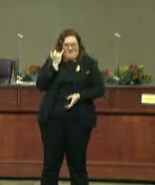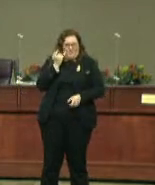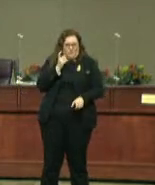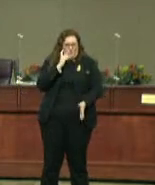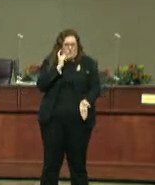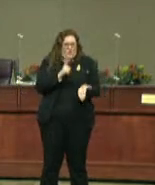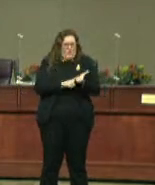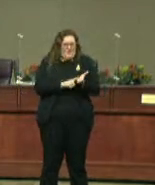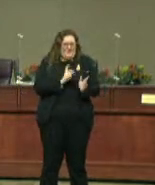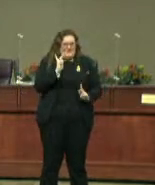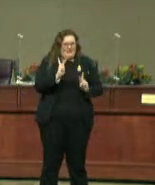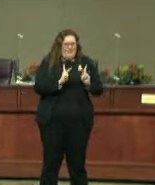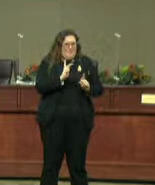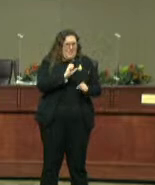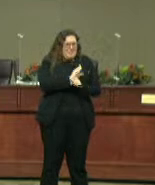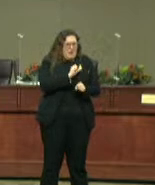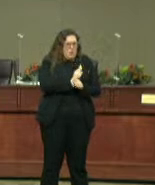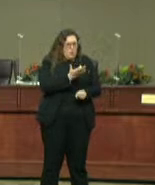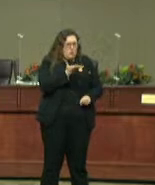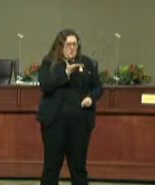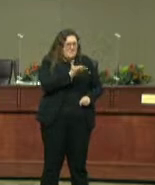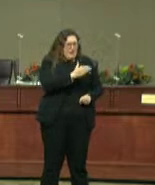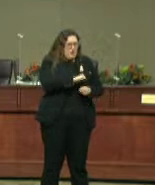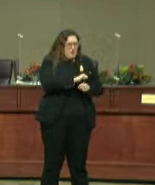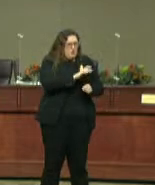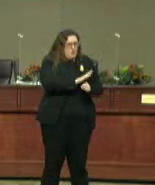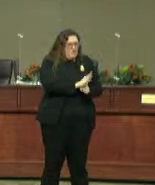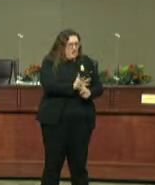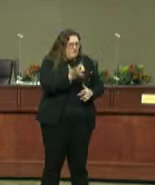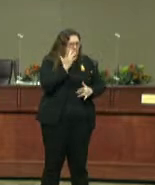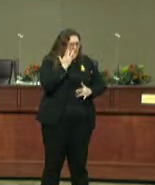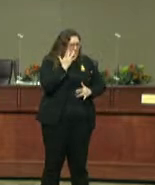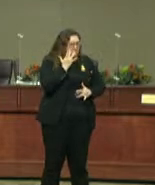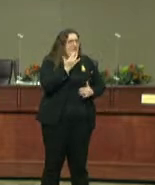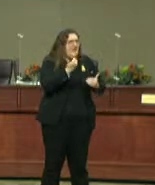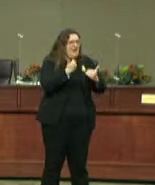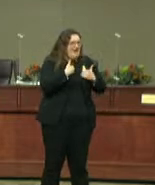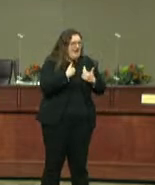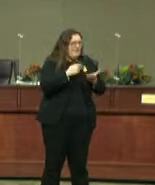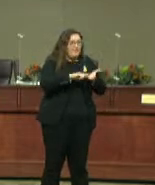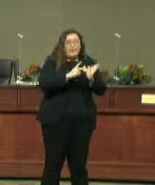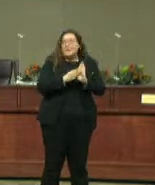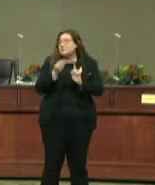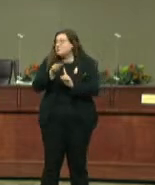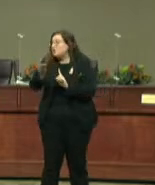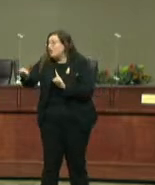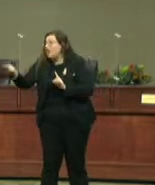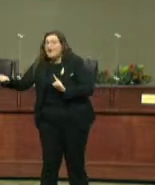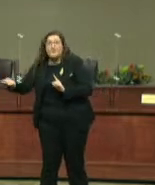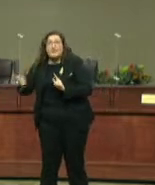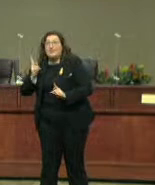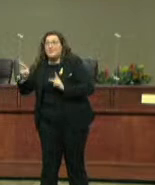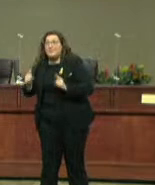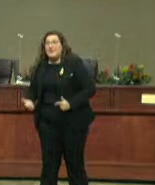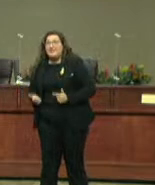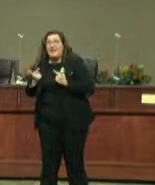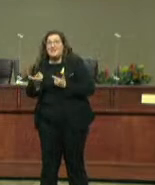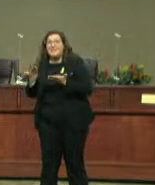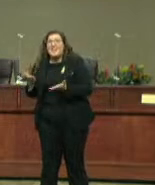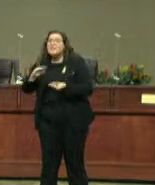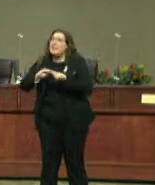infection, transmission to residents has not been as greater as the number of employees with